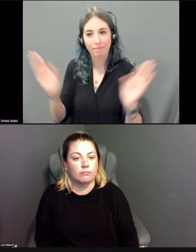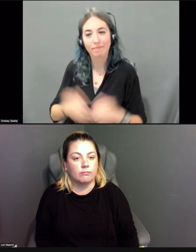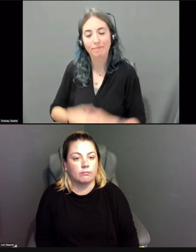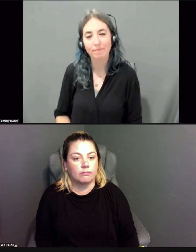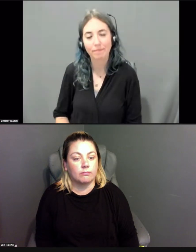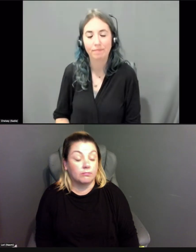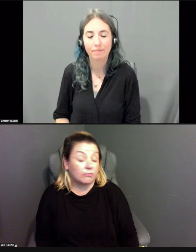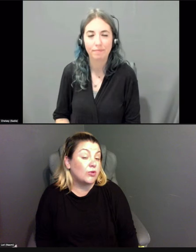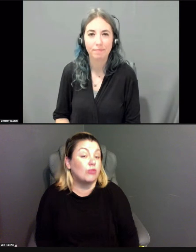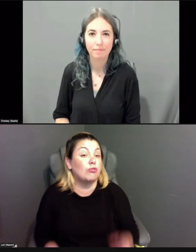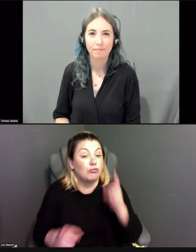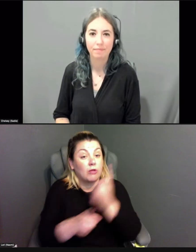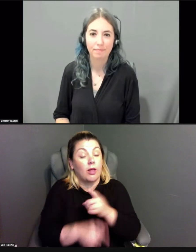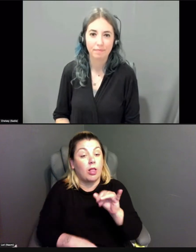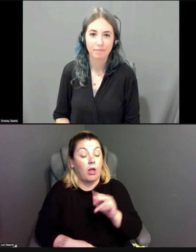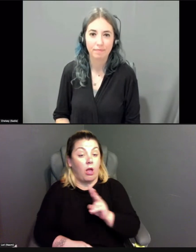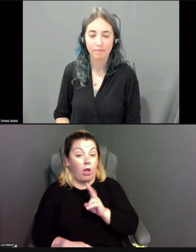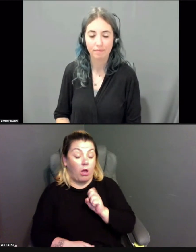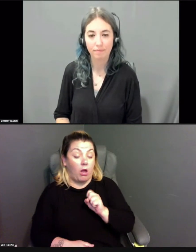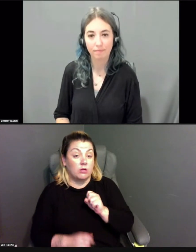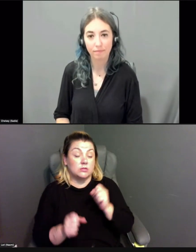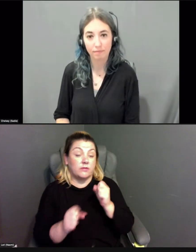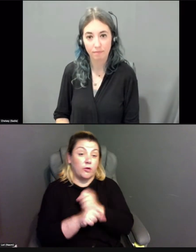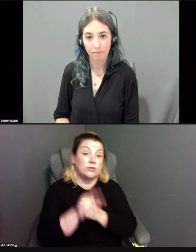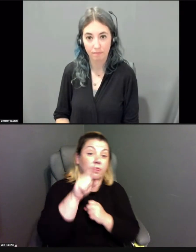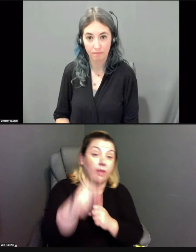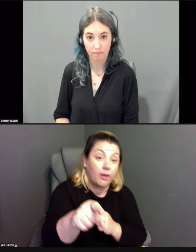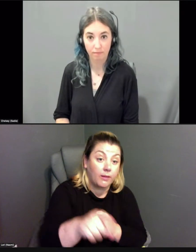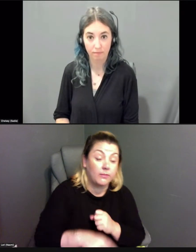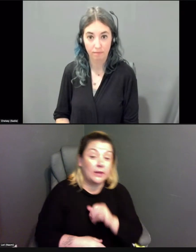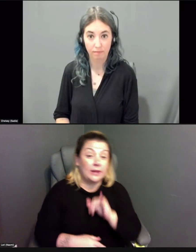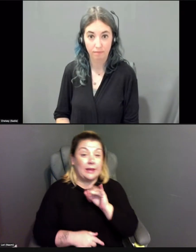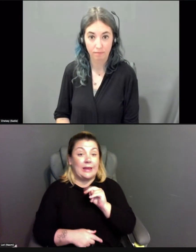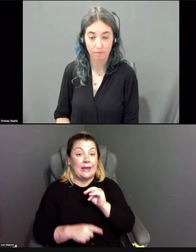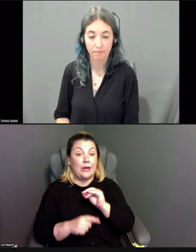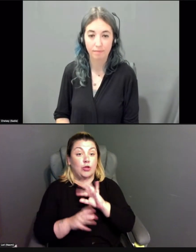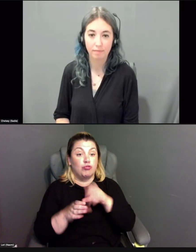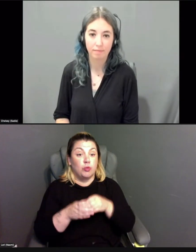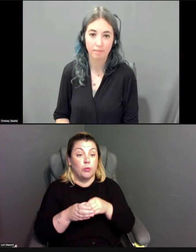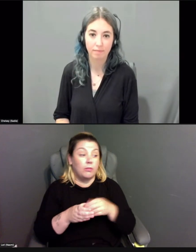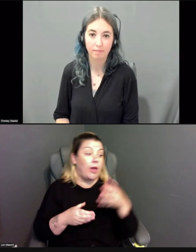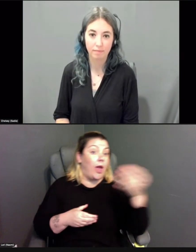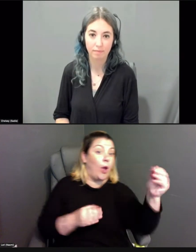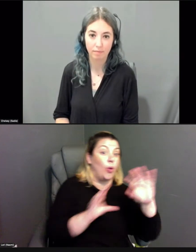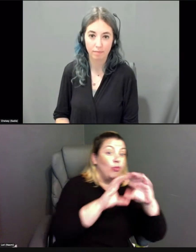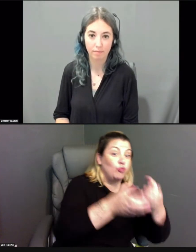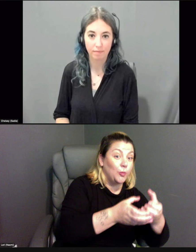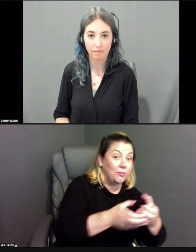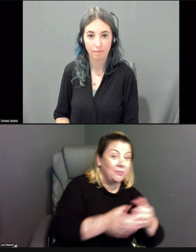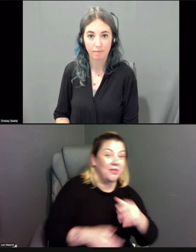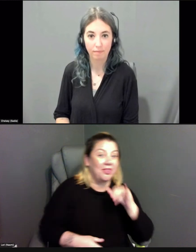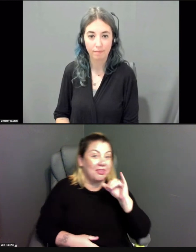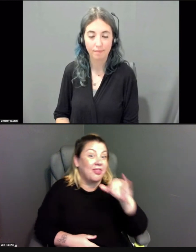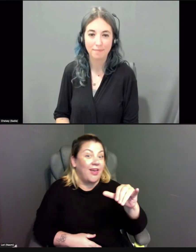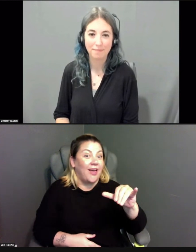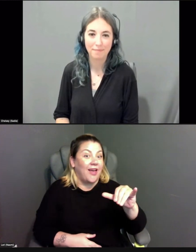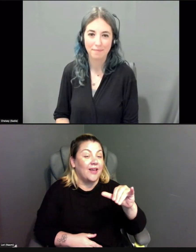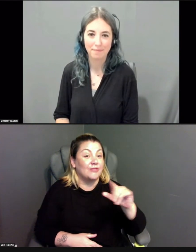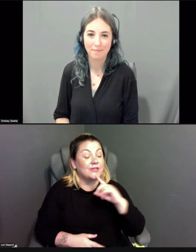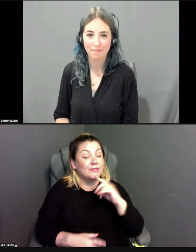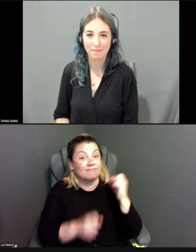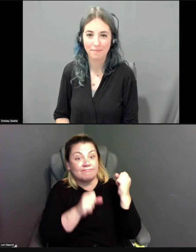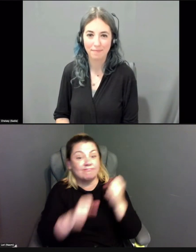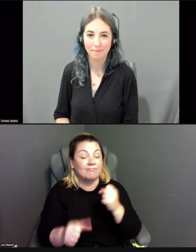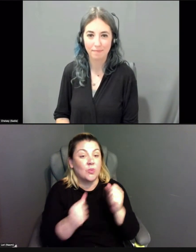versus them, or like in-group, out-group mentality that shows up a lot in diet culture. So there is a book, and I'm kicking myself